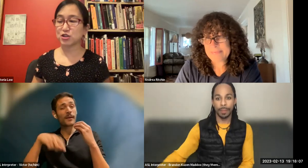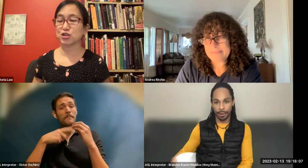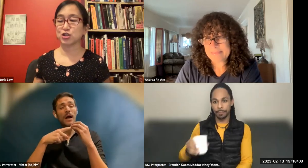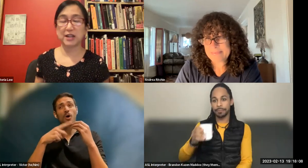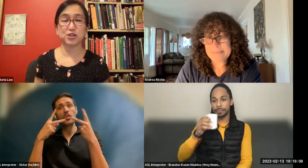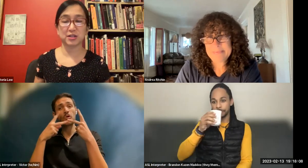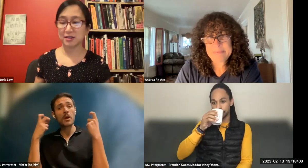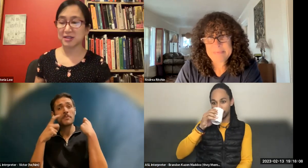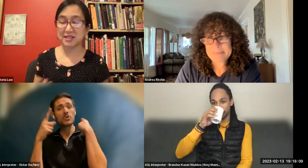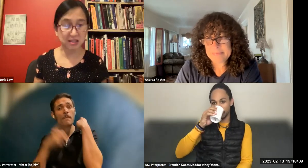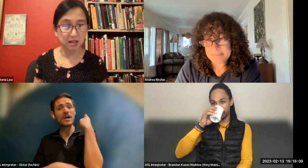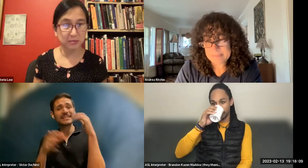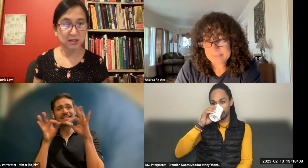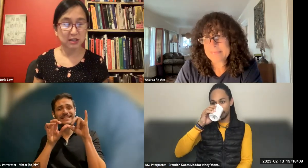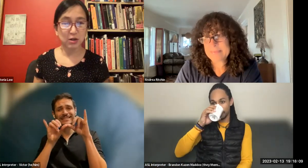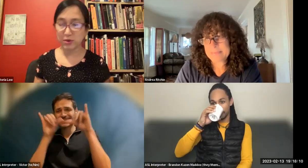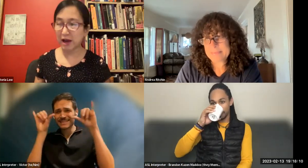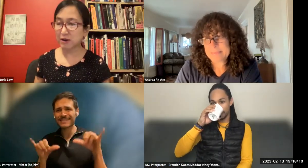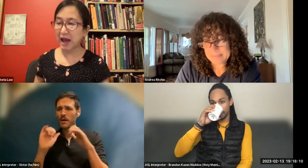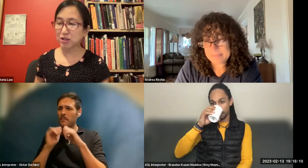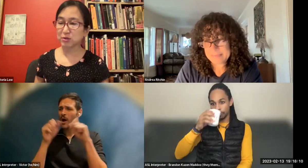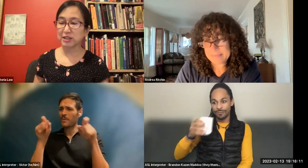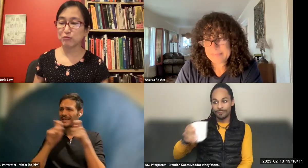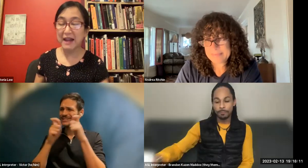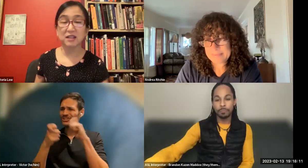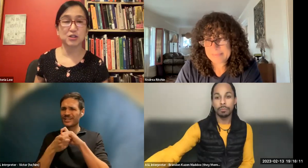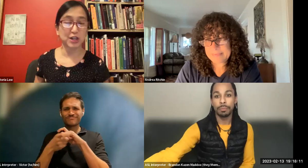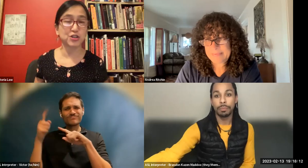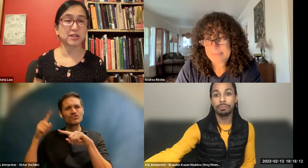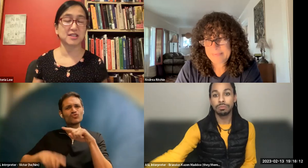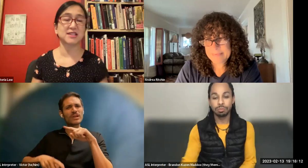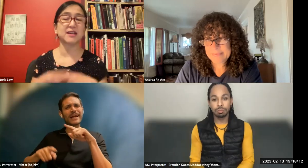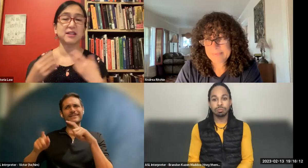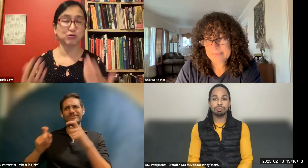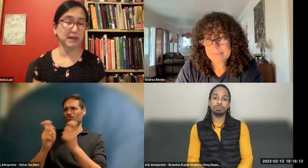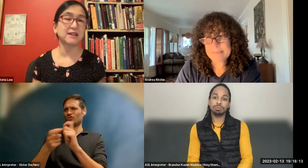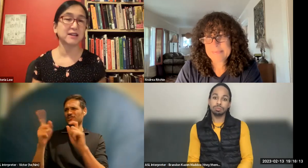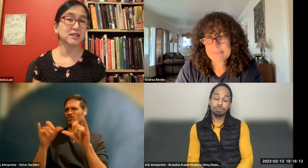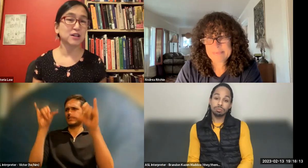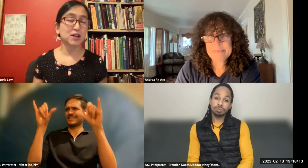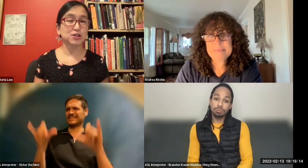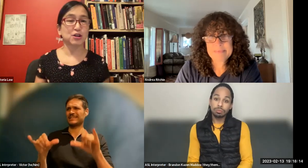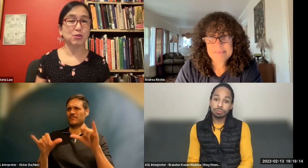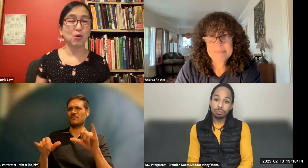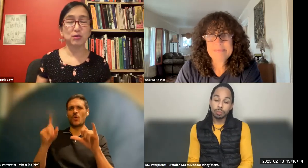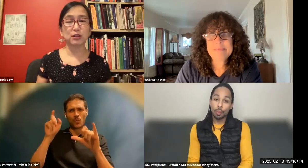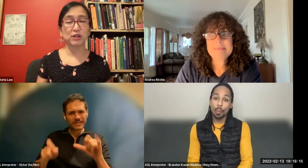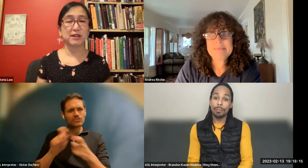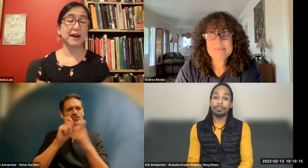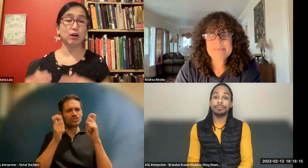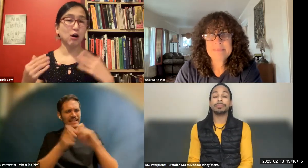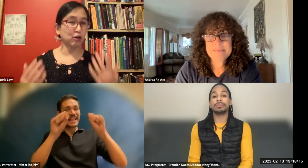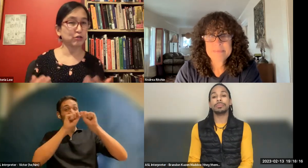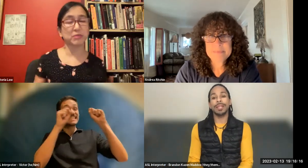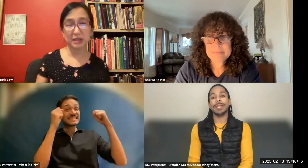that you can't just change the system without actually radically changing the society that created it. So only